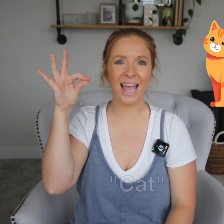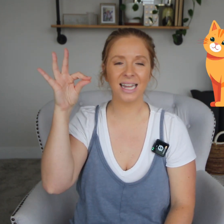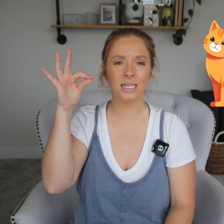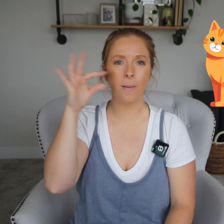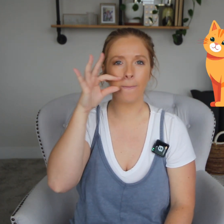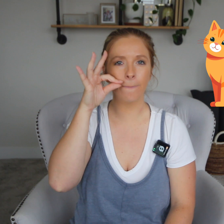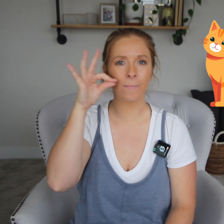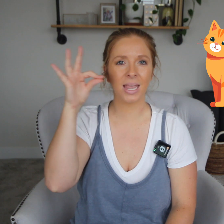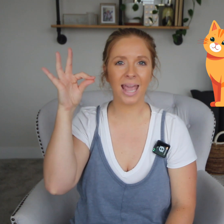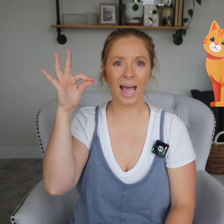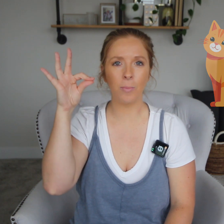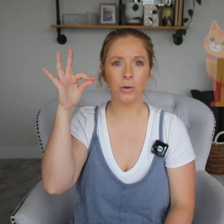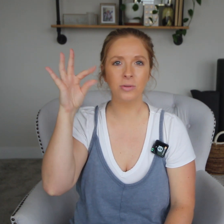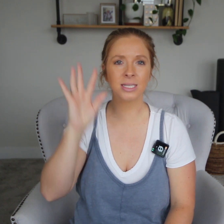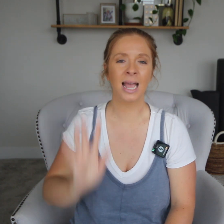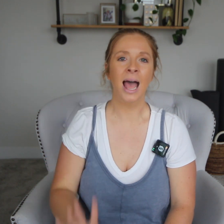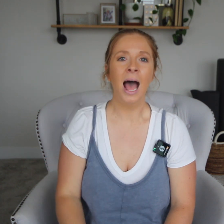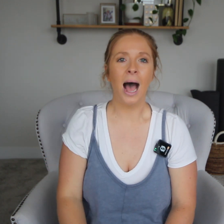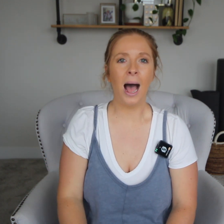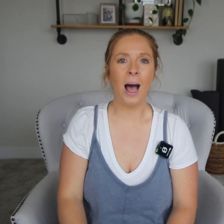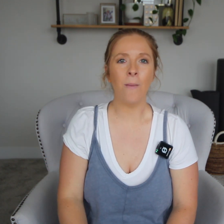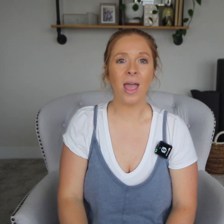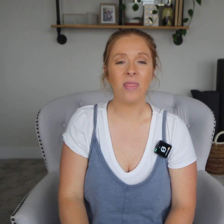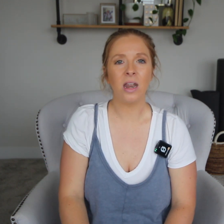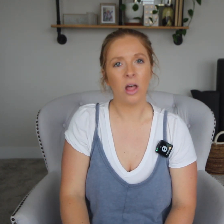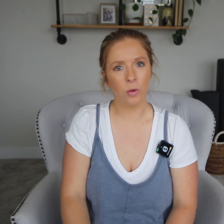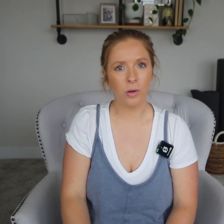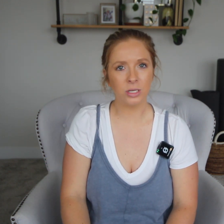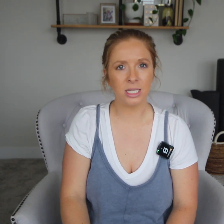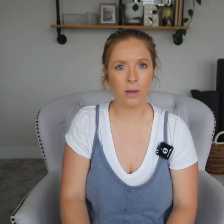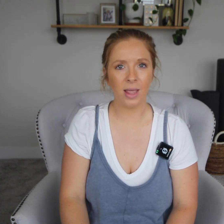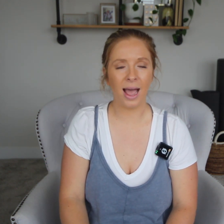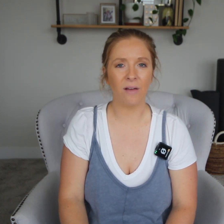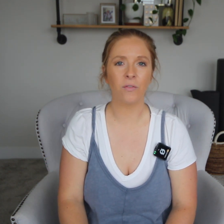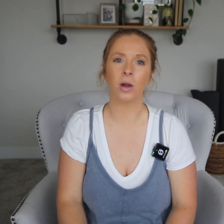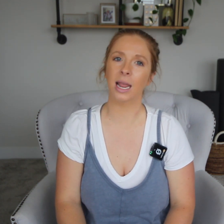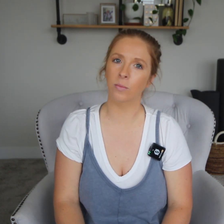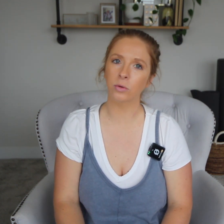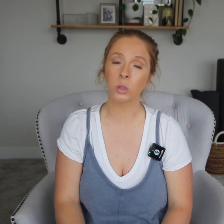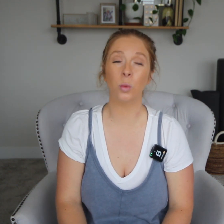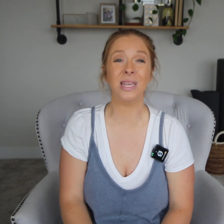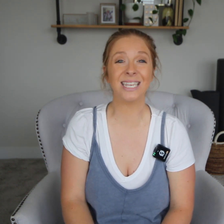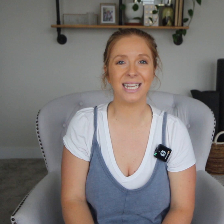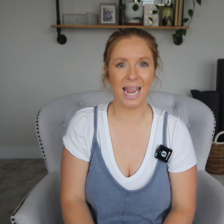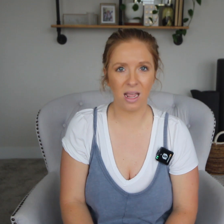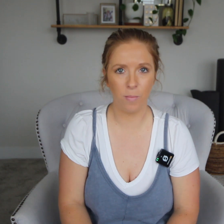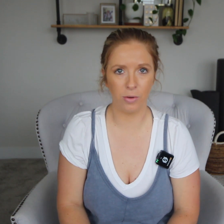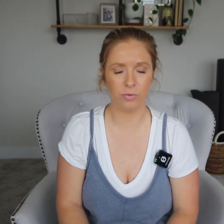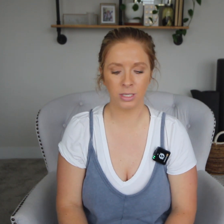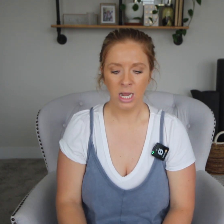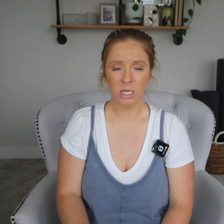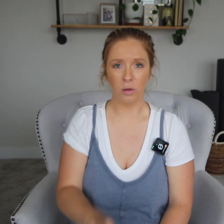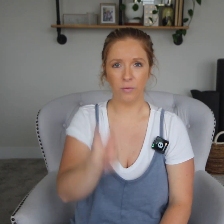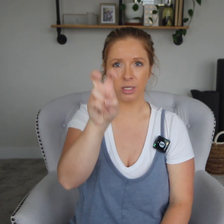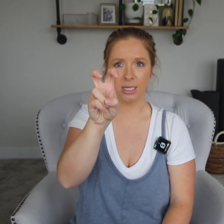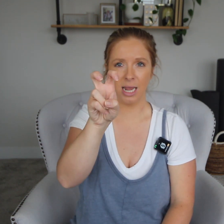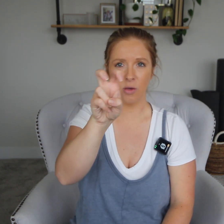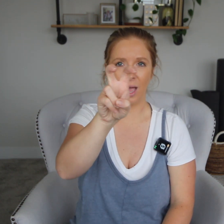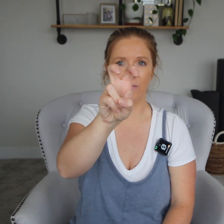cat pose. And then other poses that we have for animals will be snake pose. So for snake, you have kind